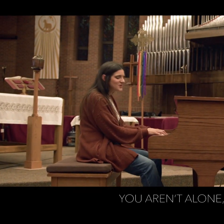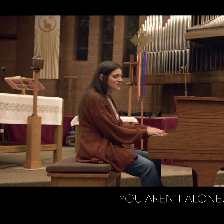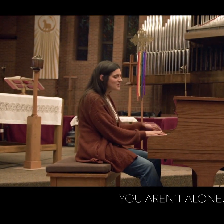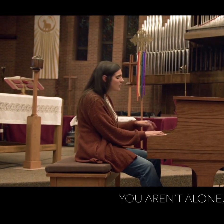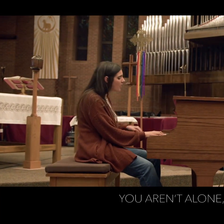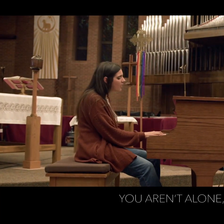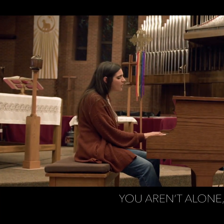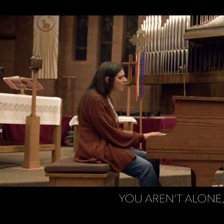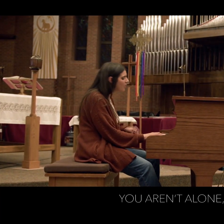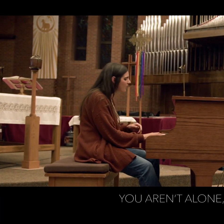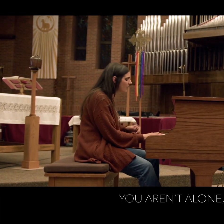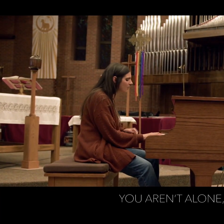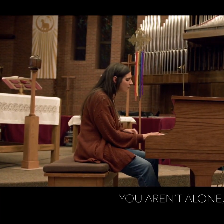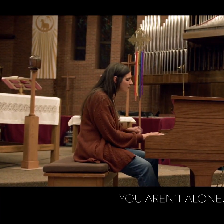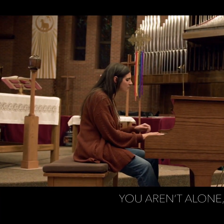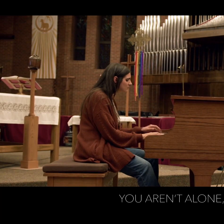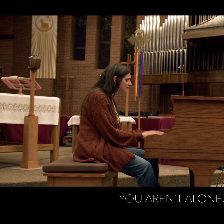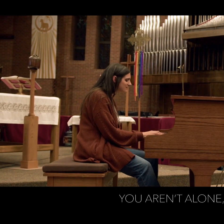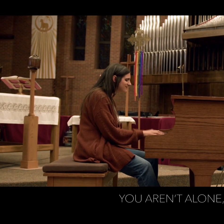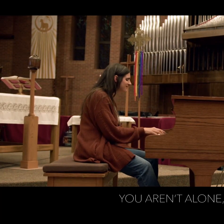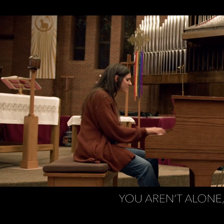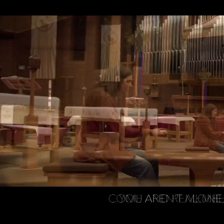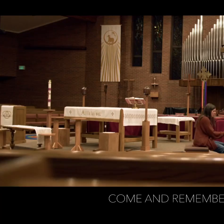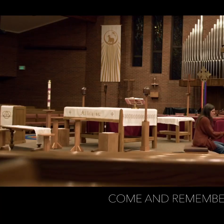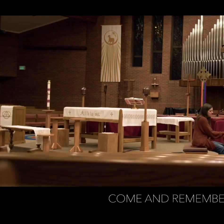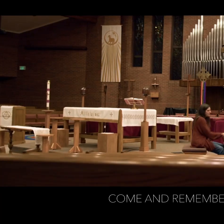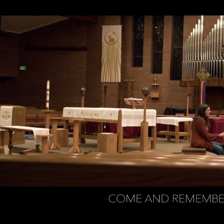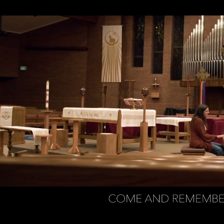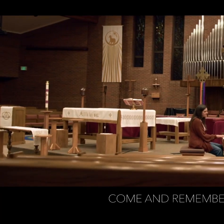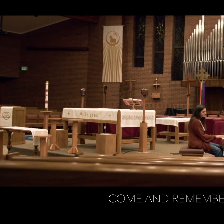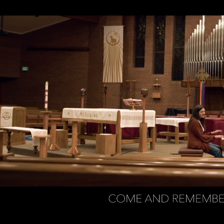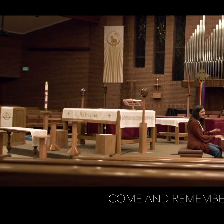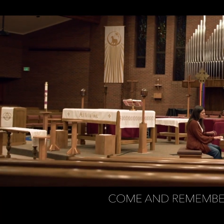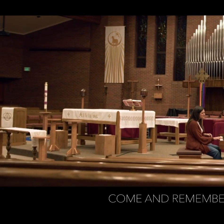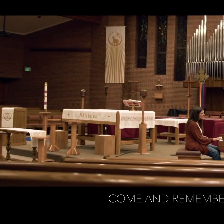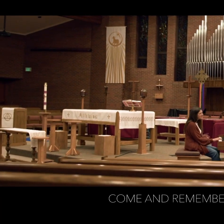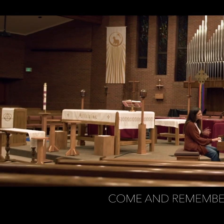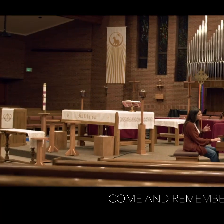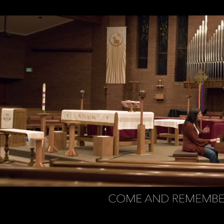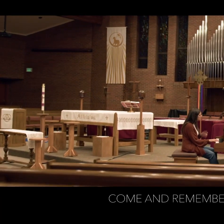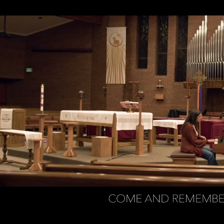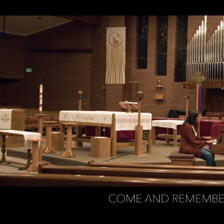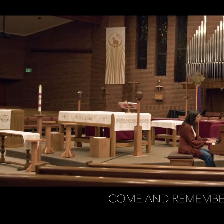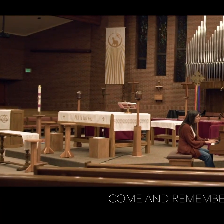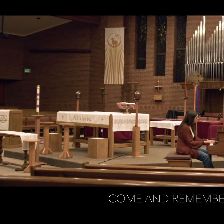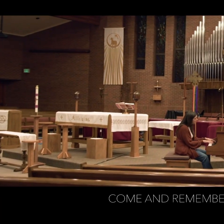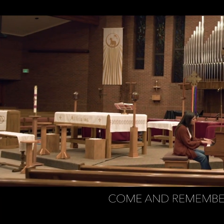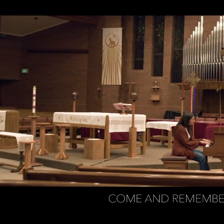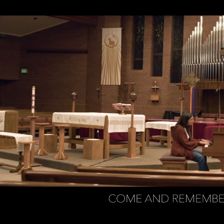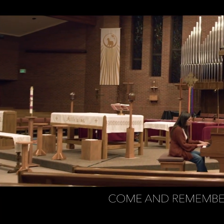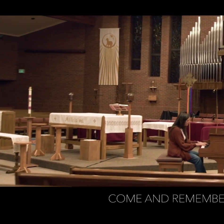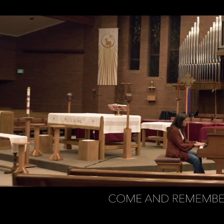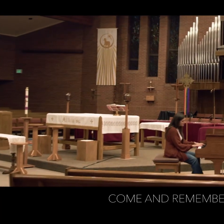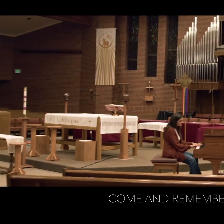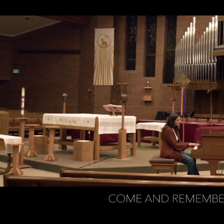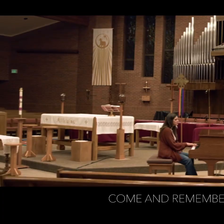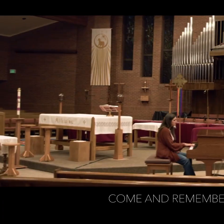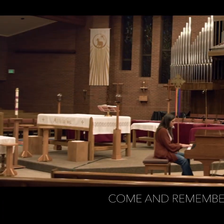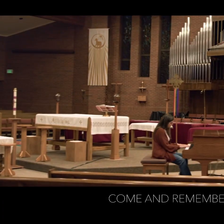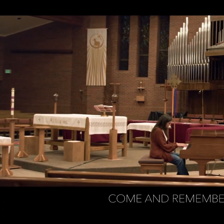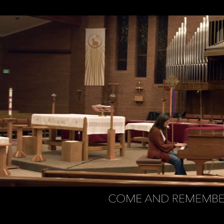this is your home. Come and remember who you